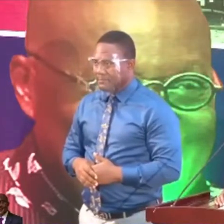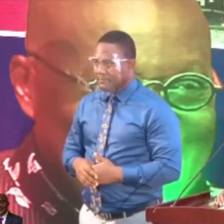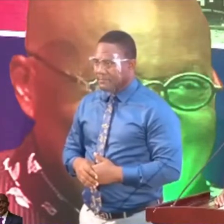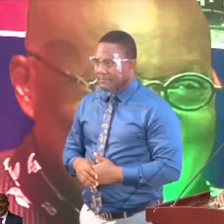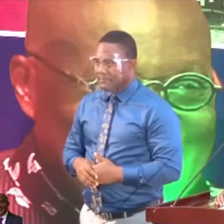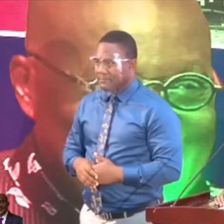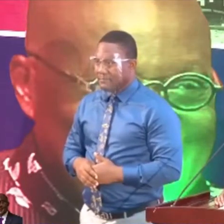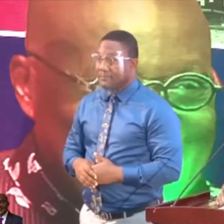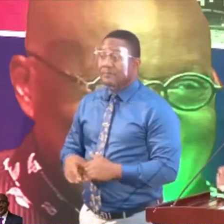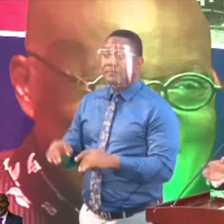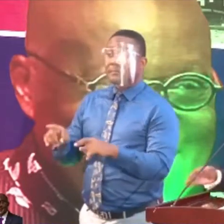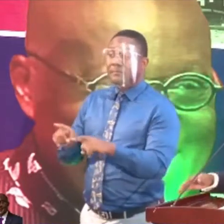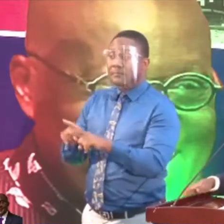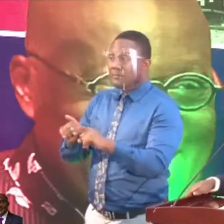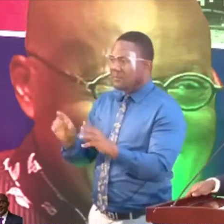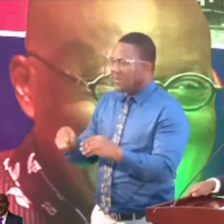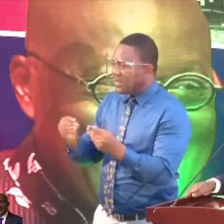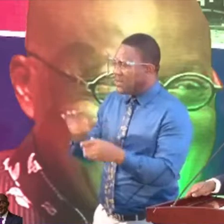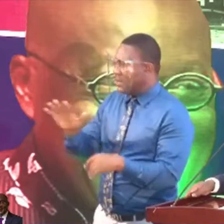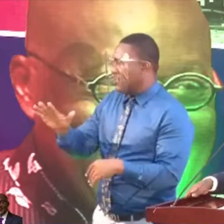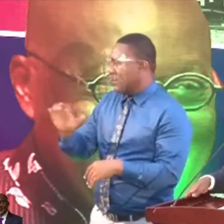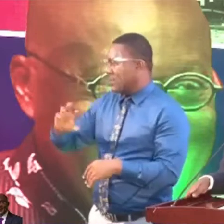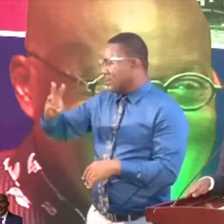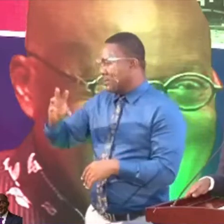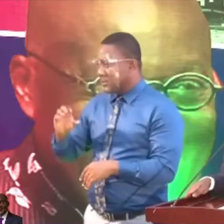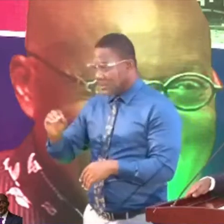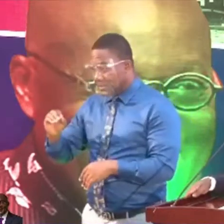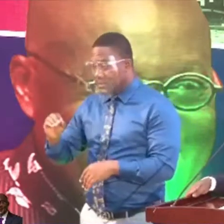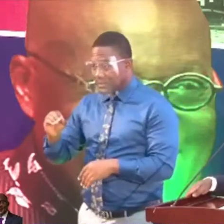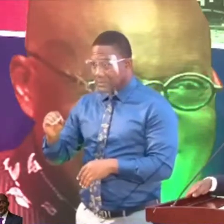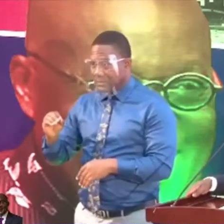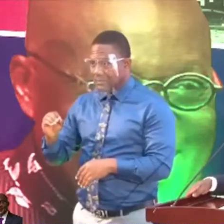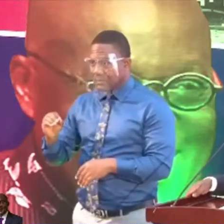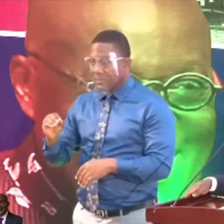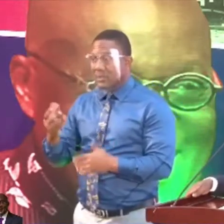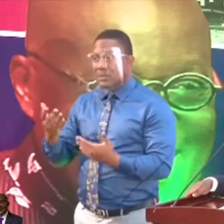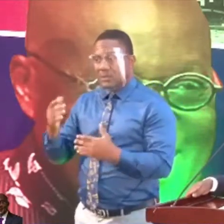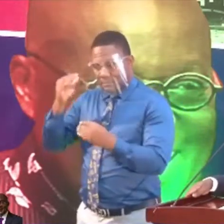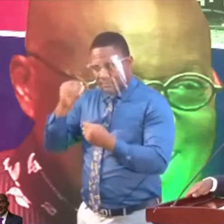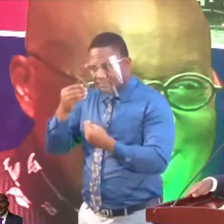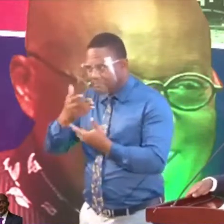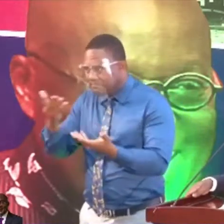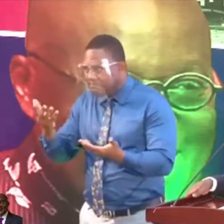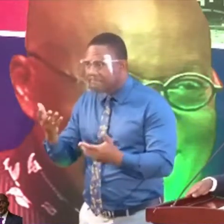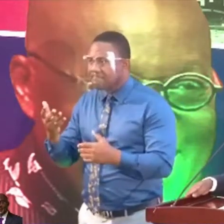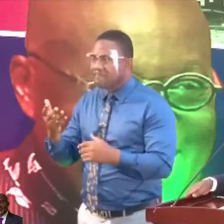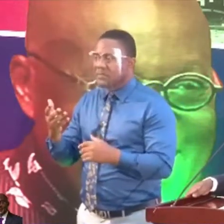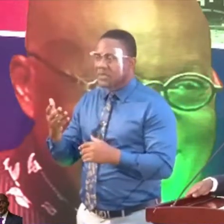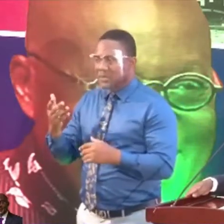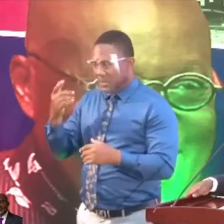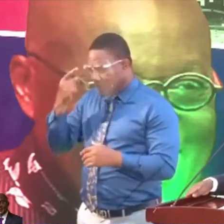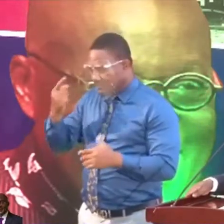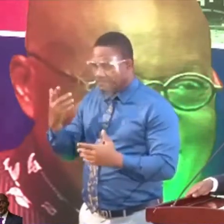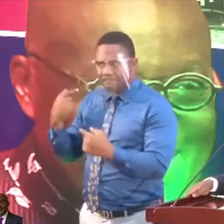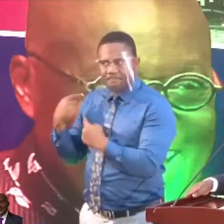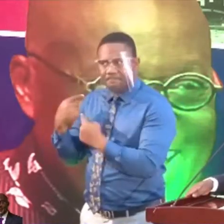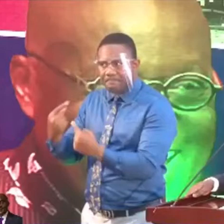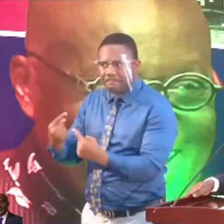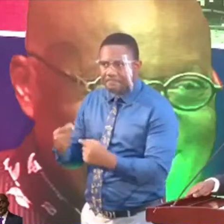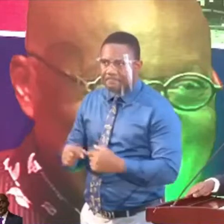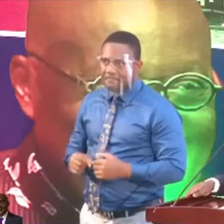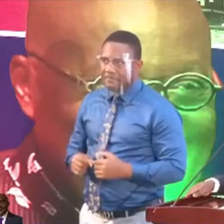We have awarded 560 of these contracts for these small F dams. To date, we